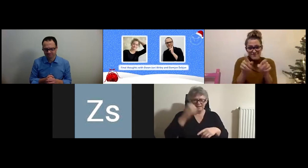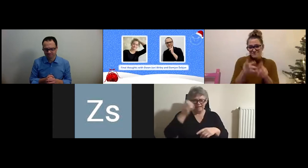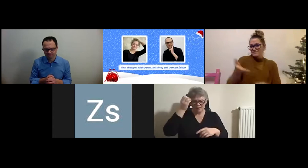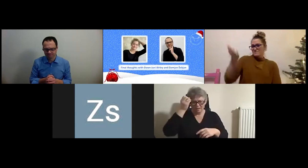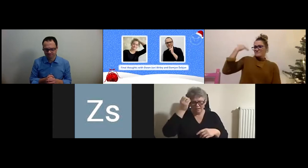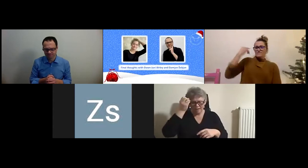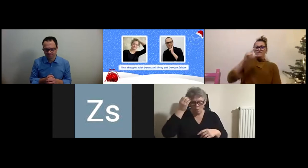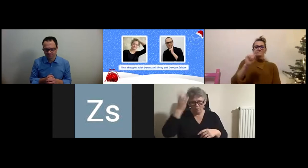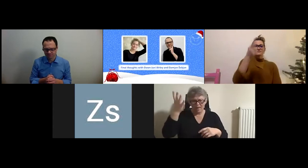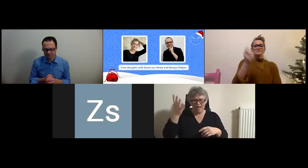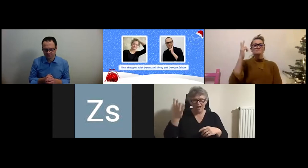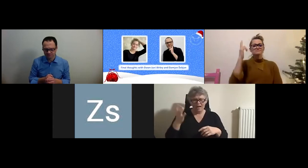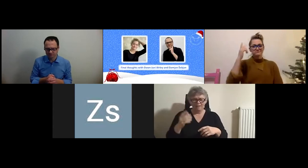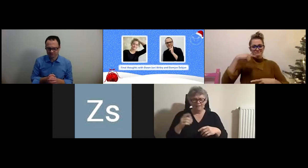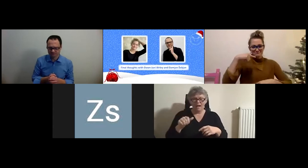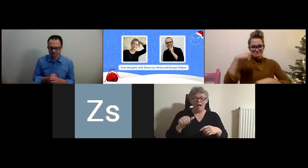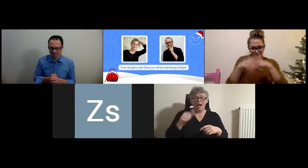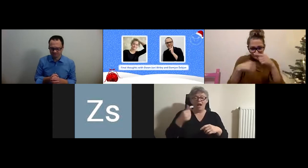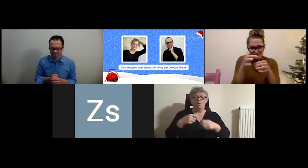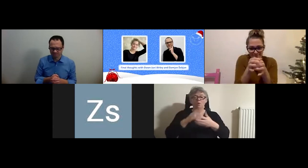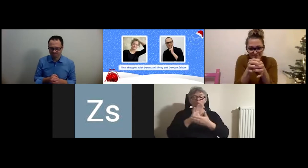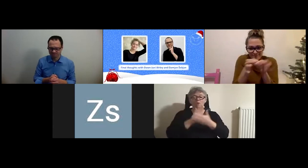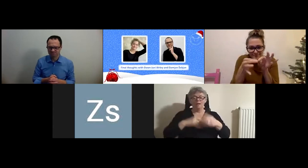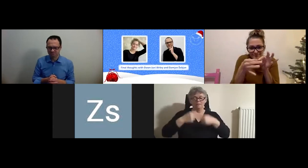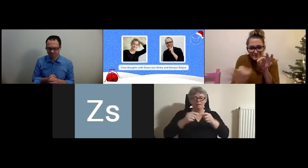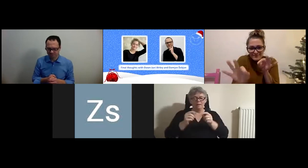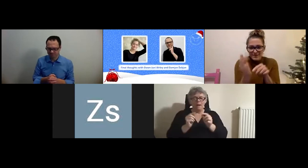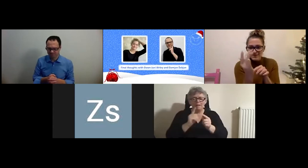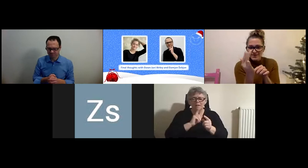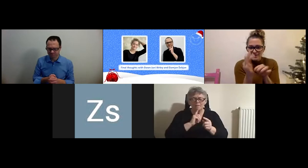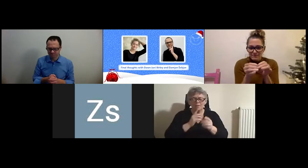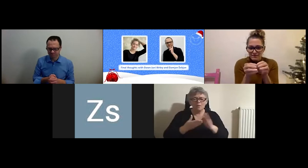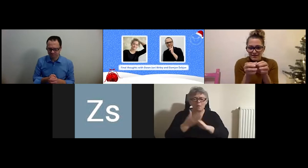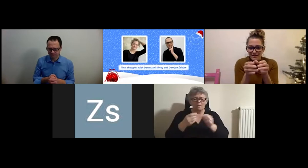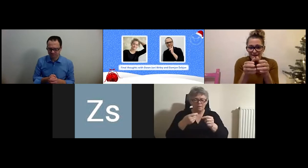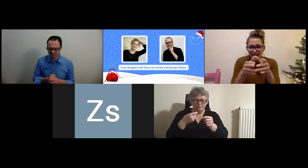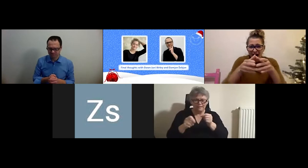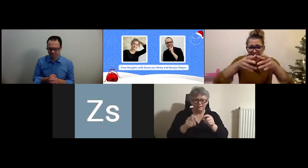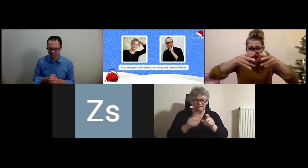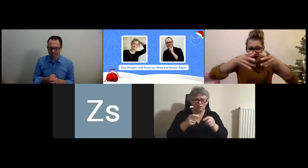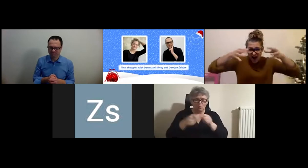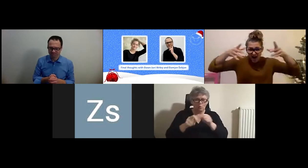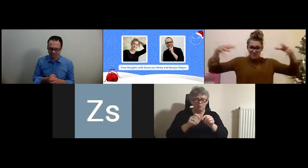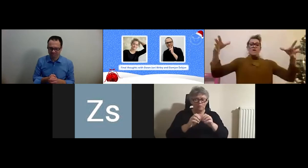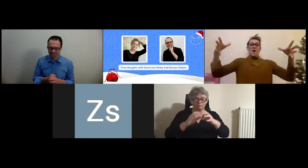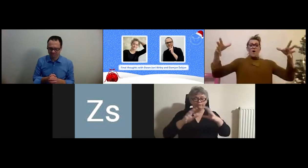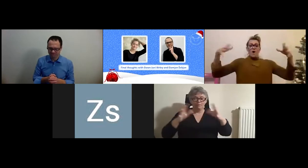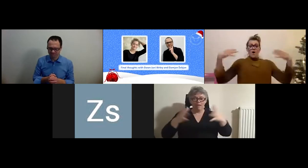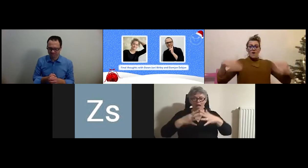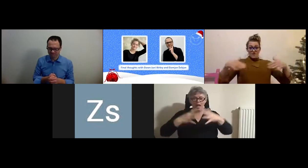difficult job. This, at the start, was really just a small idea, but you're the one that